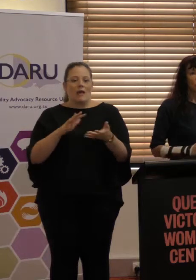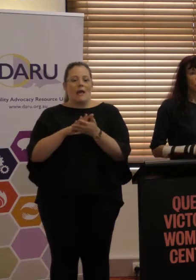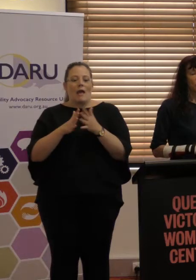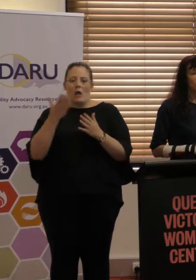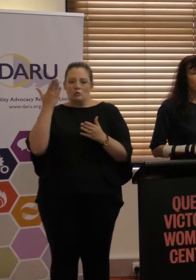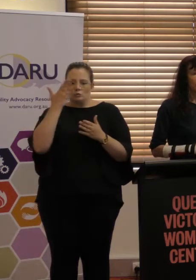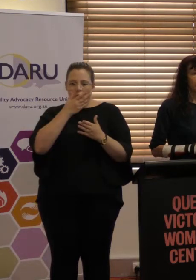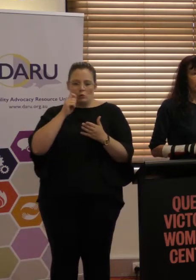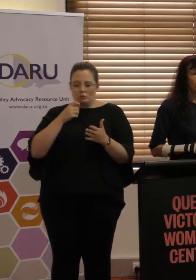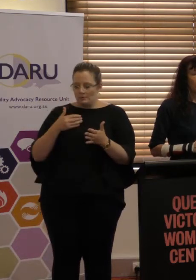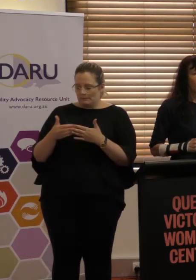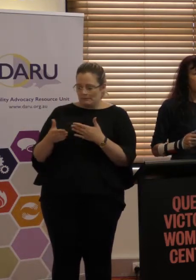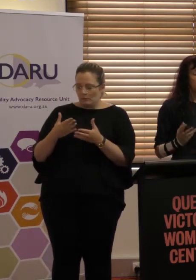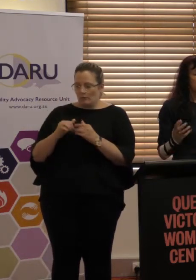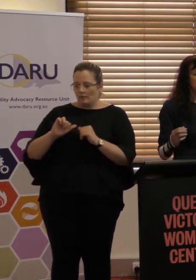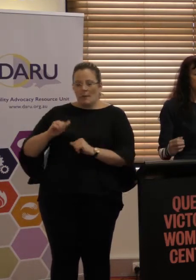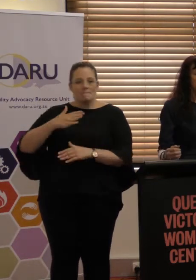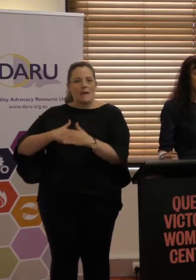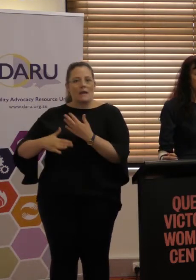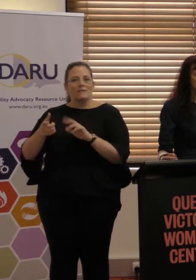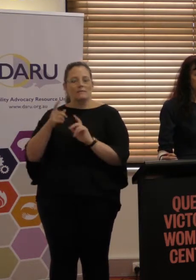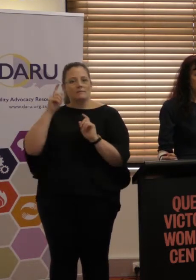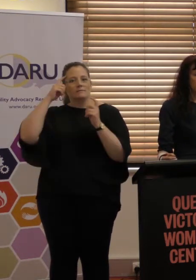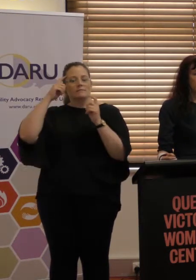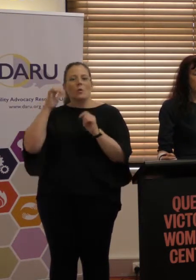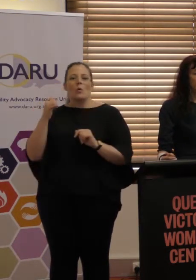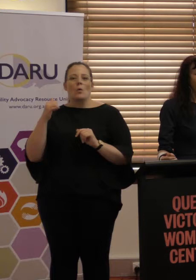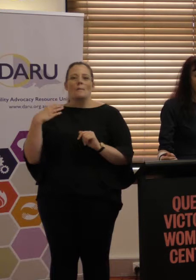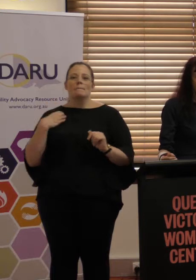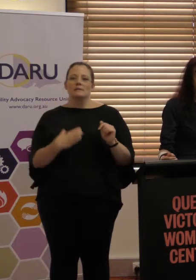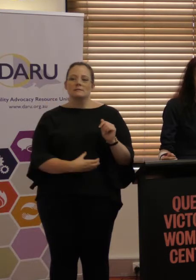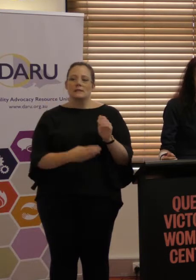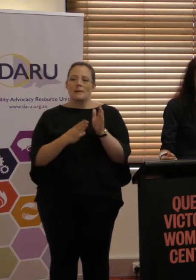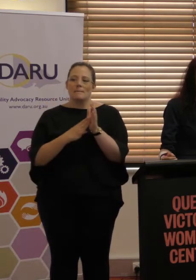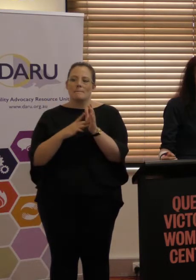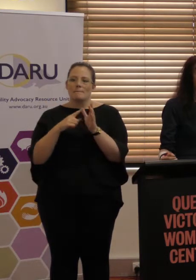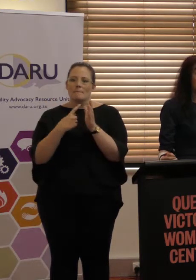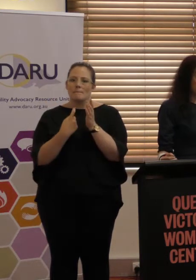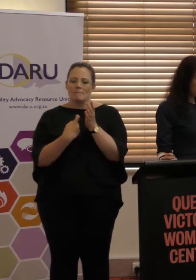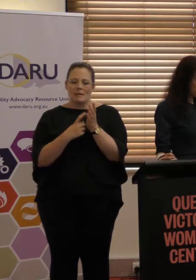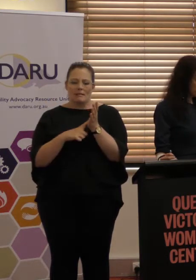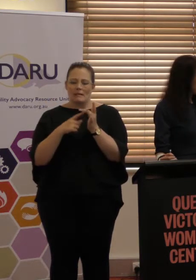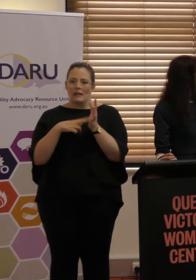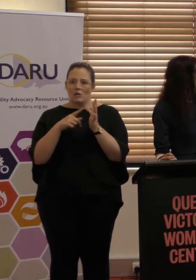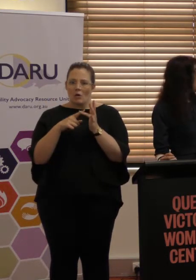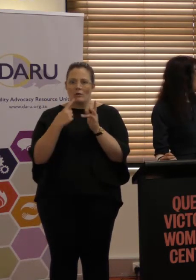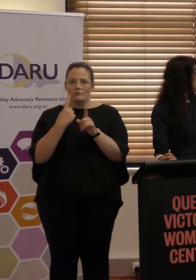concern, which, or as Minister Molino described them today, violent and aggressive